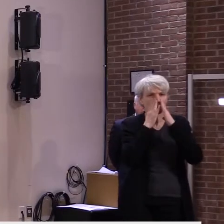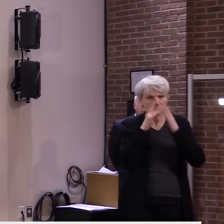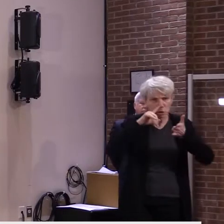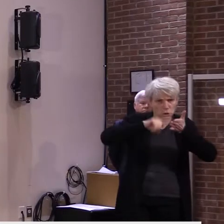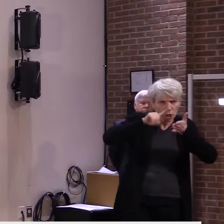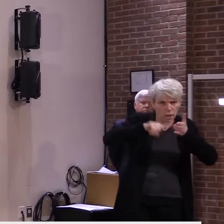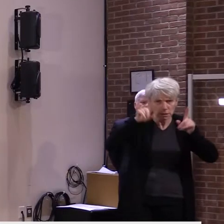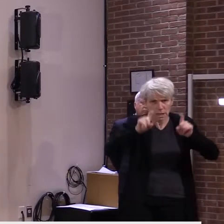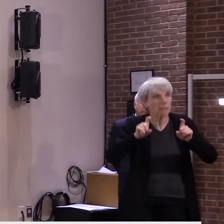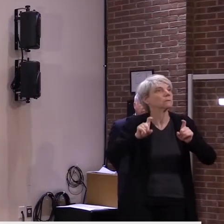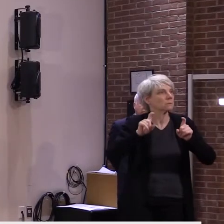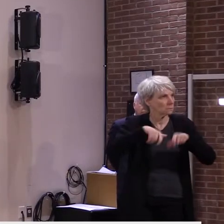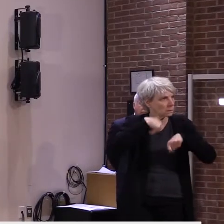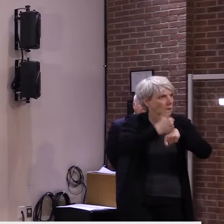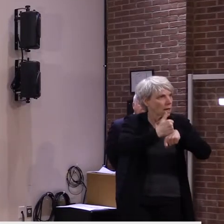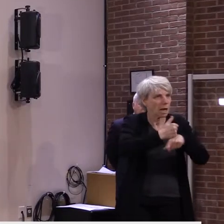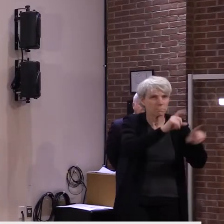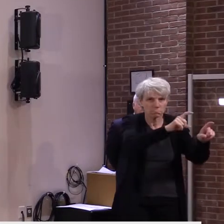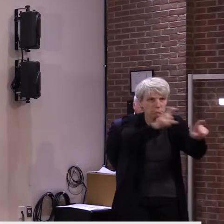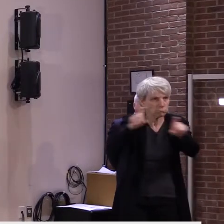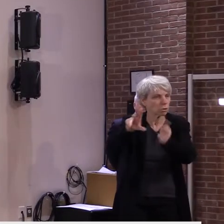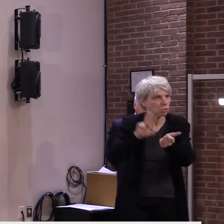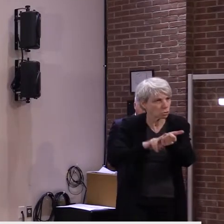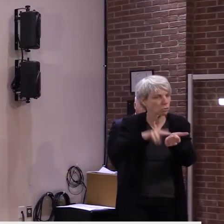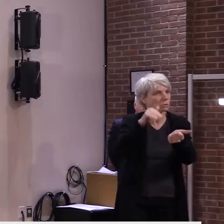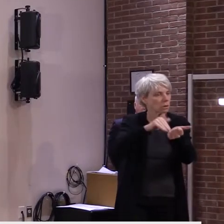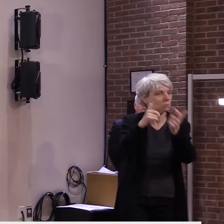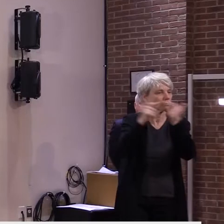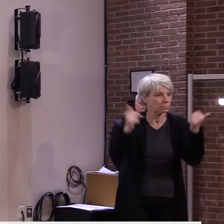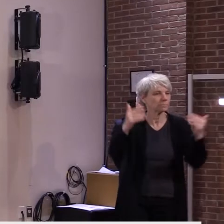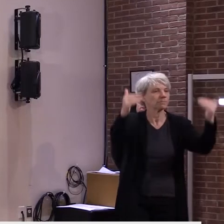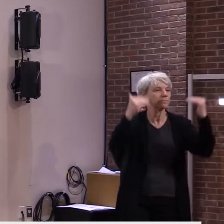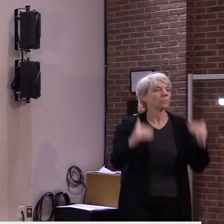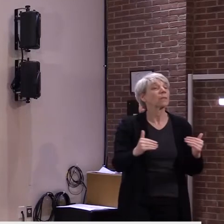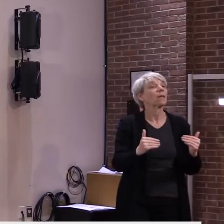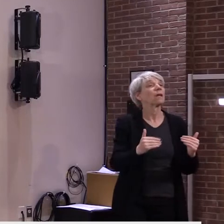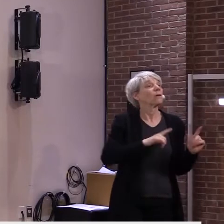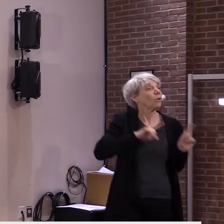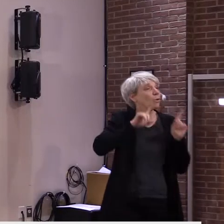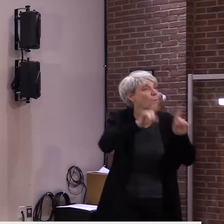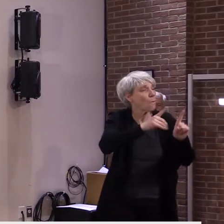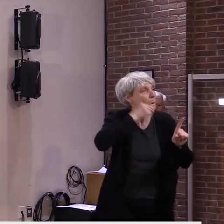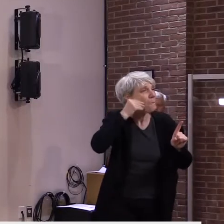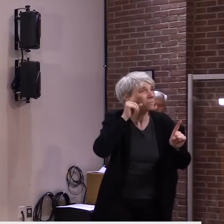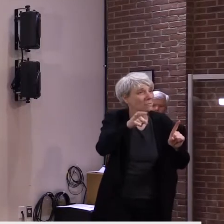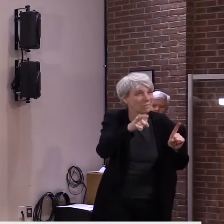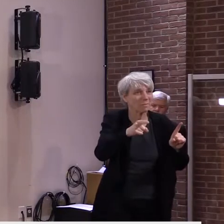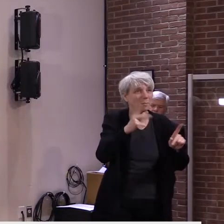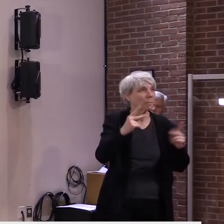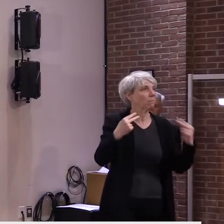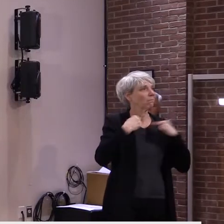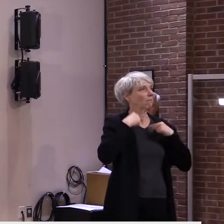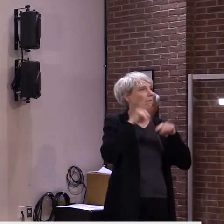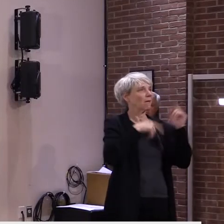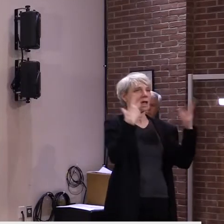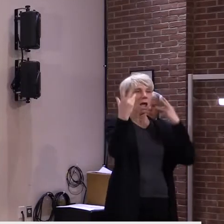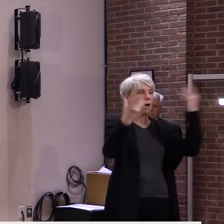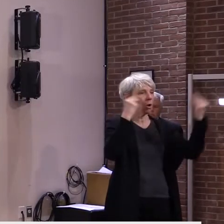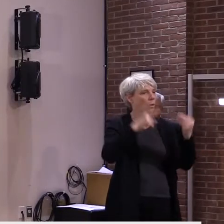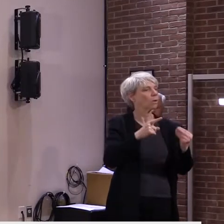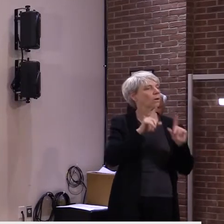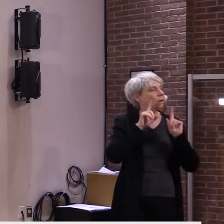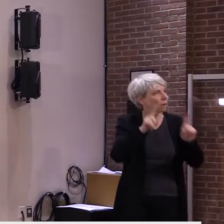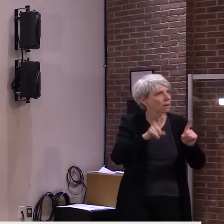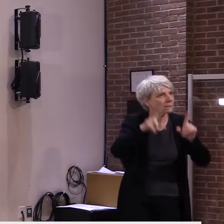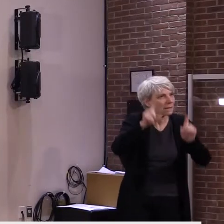testing capability to work with outbreak prevention and response, developed in-home vaccination